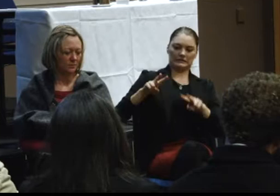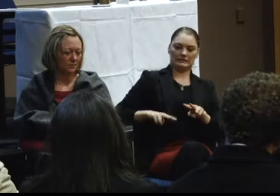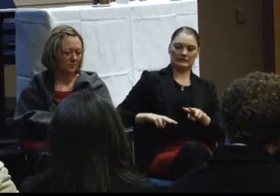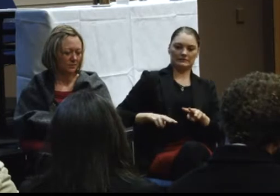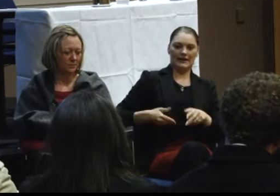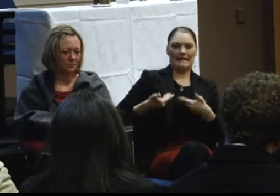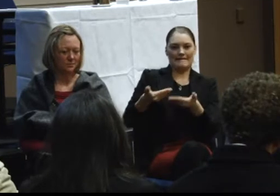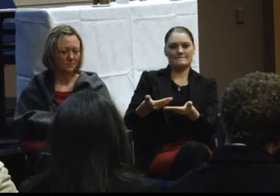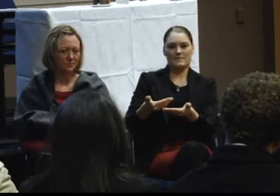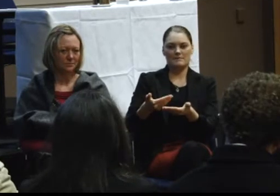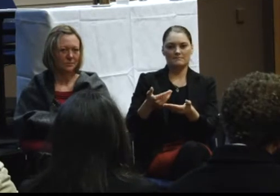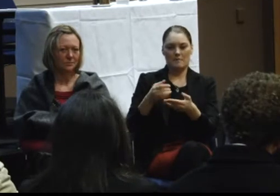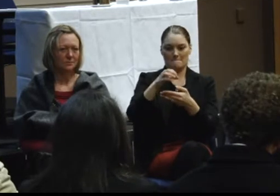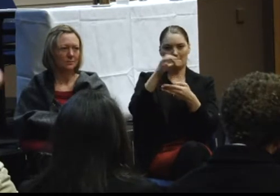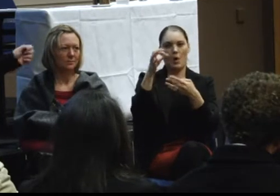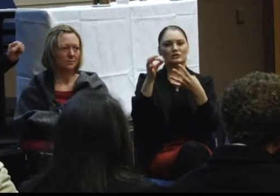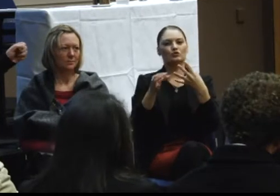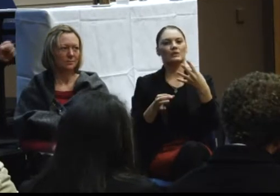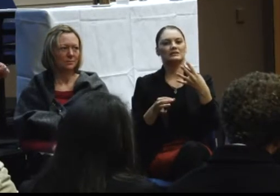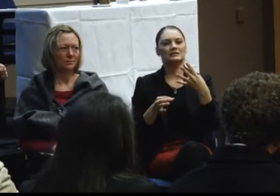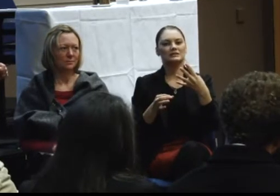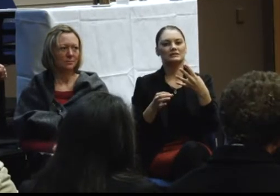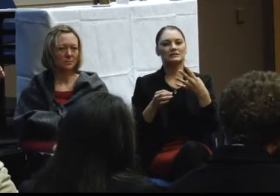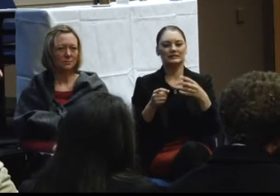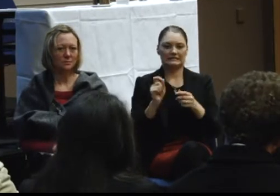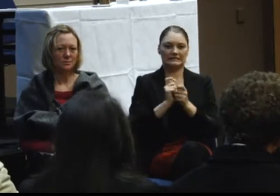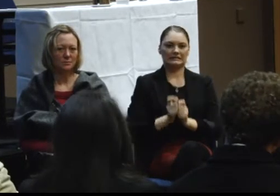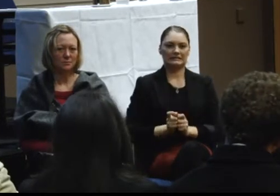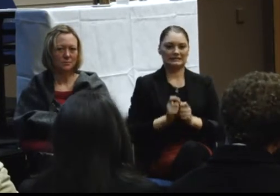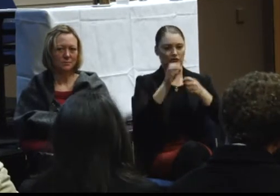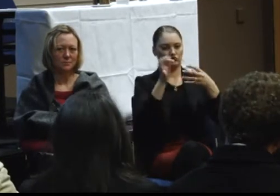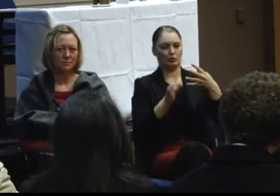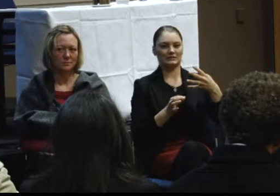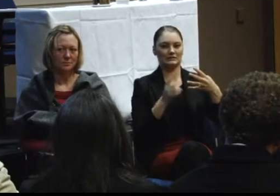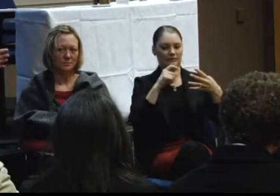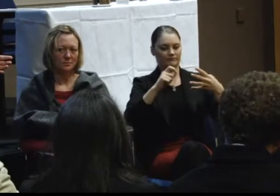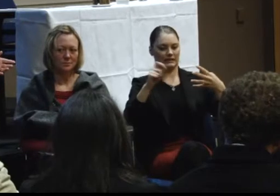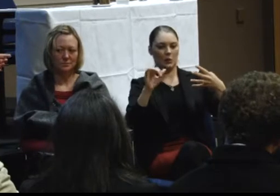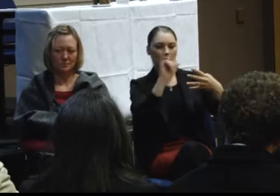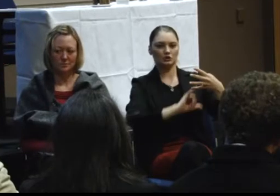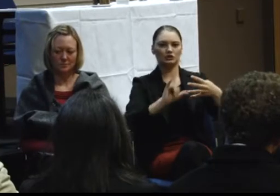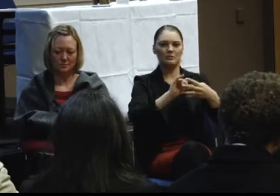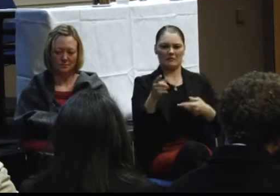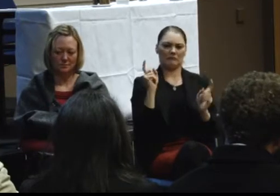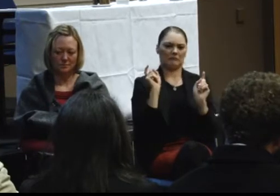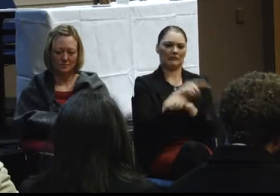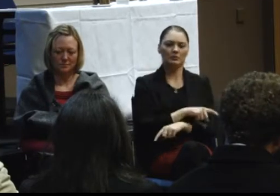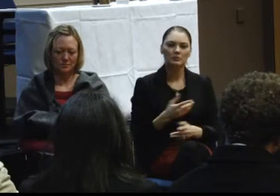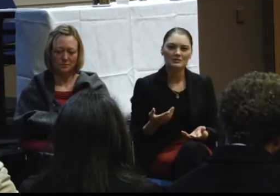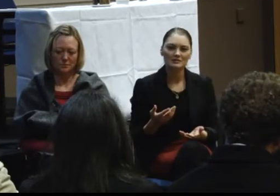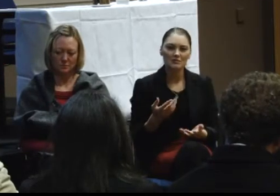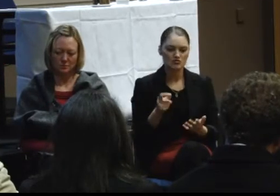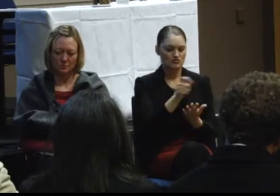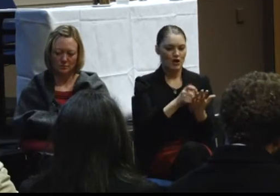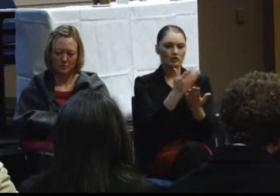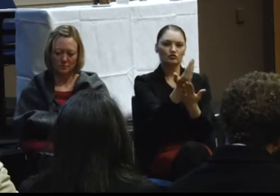a multi-choice fill-in-the-bubbles test. And they get really confused because when they write a